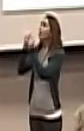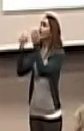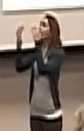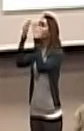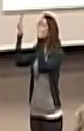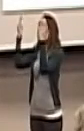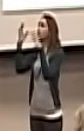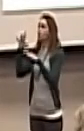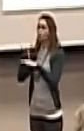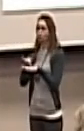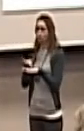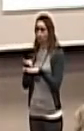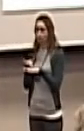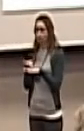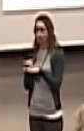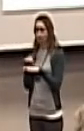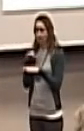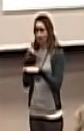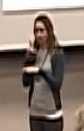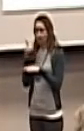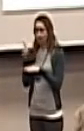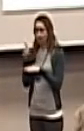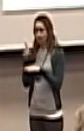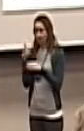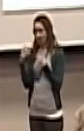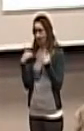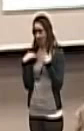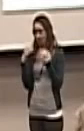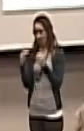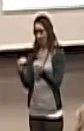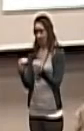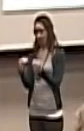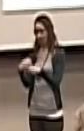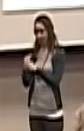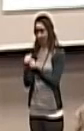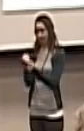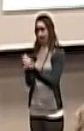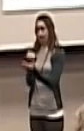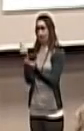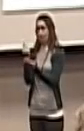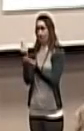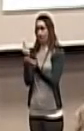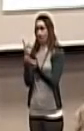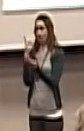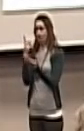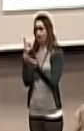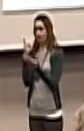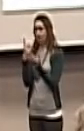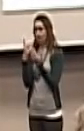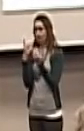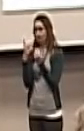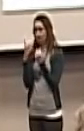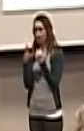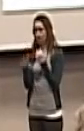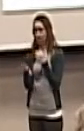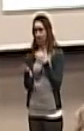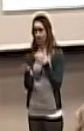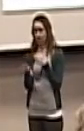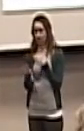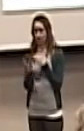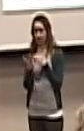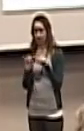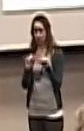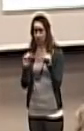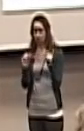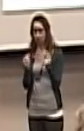earth, who took nothing and out of that created something. The one true God who would gather up a timid group of slaves and